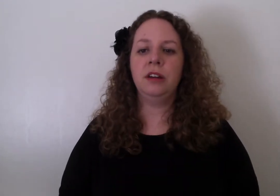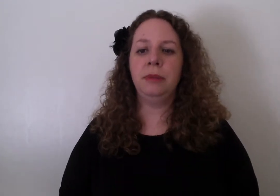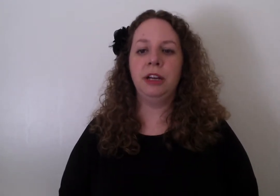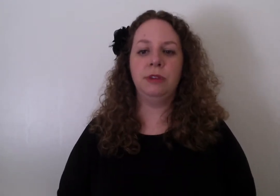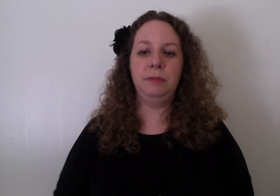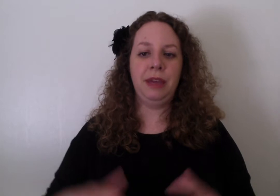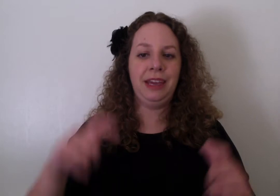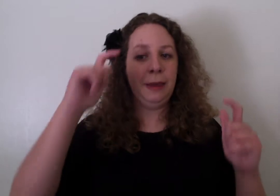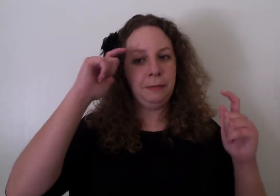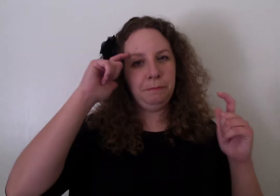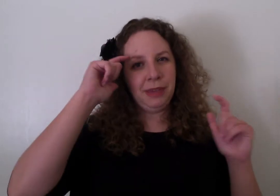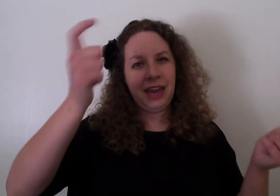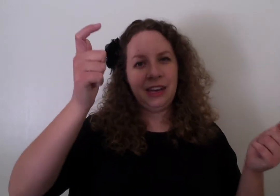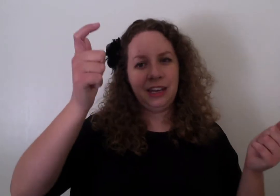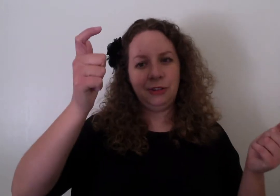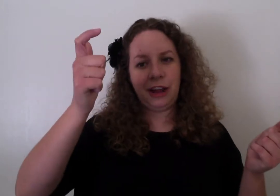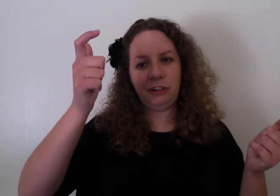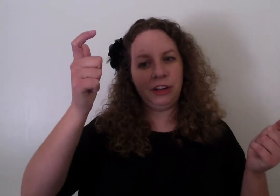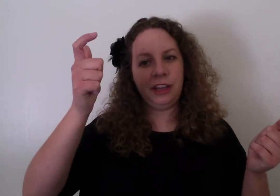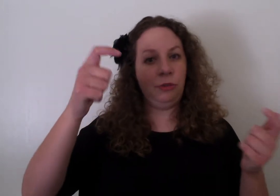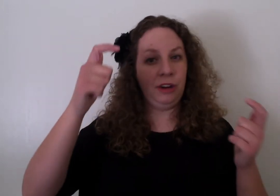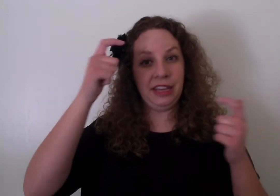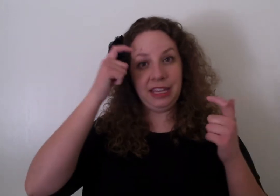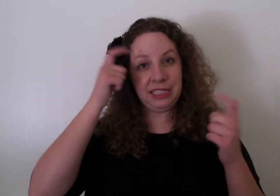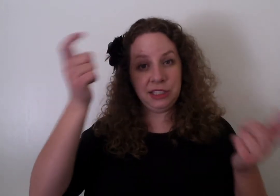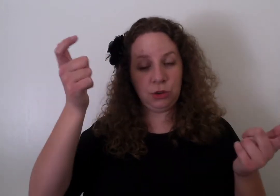compared with being big-headed or arrogant or egotistical.